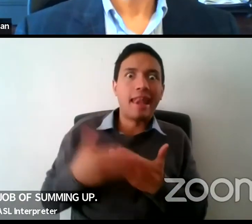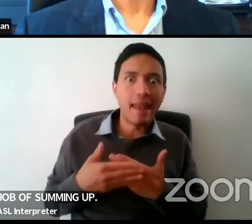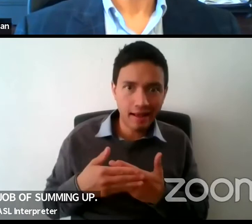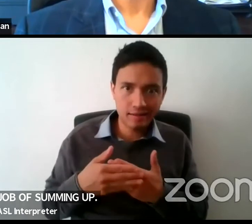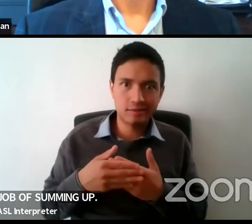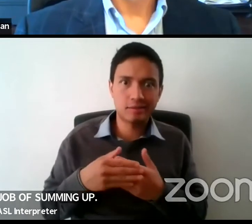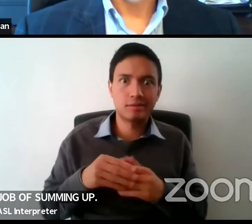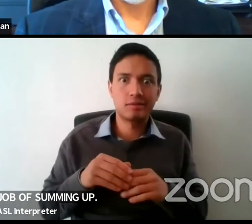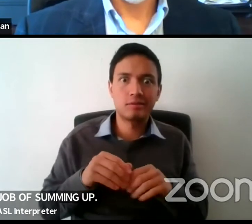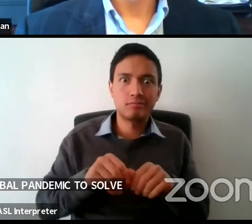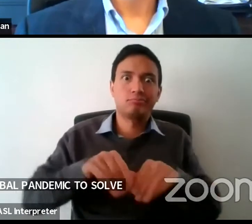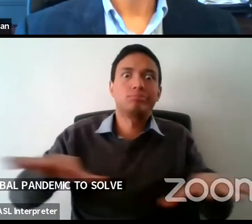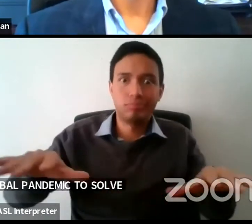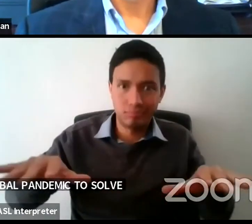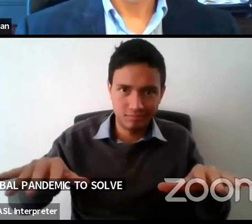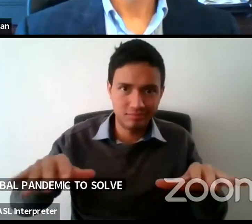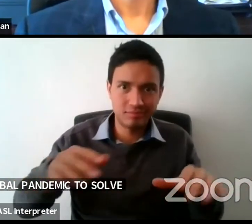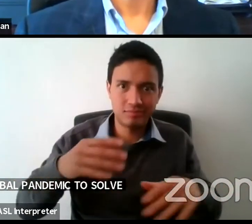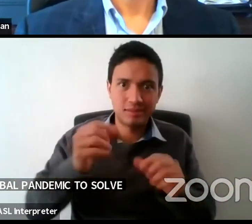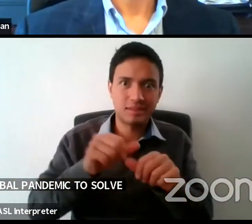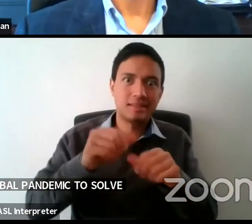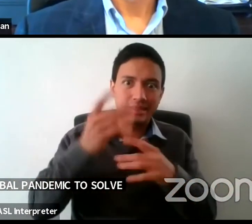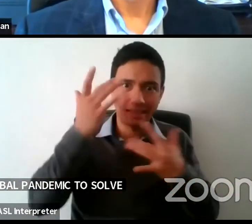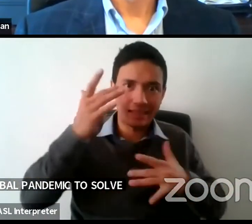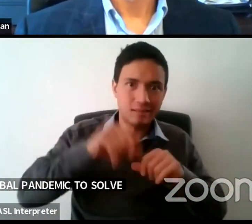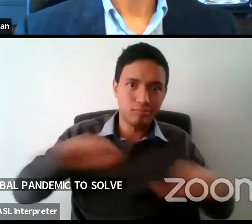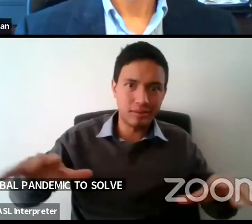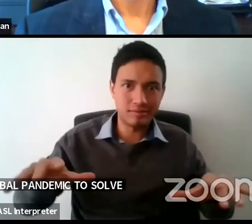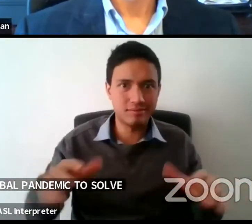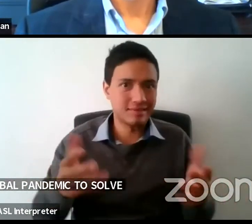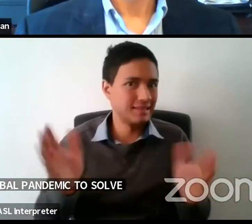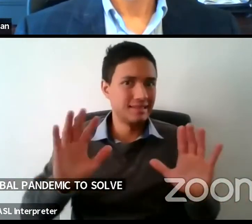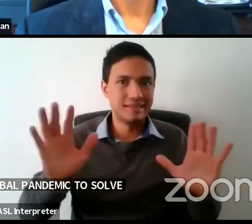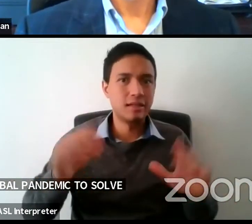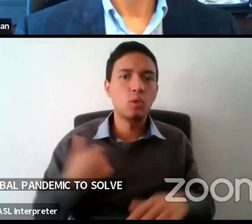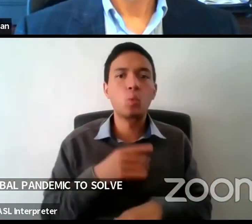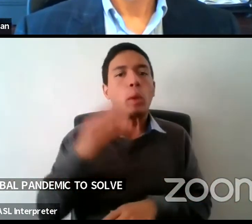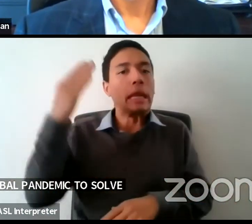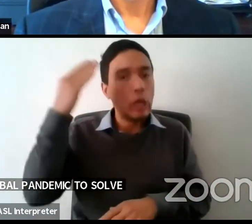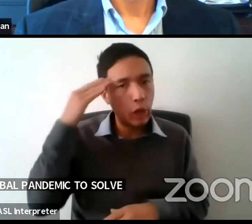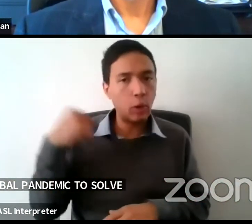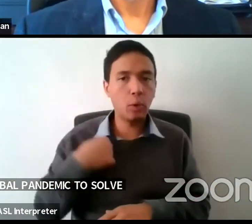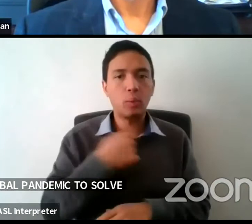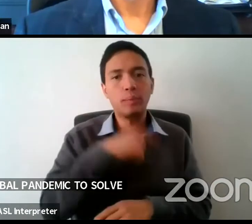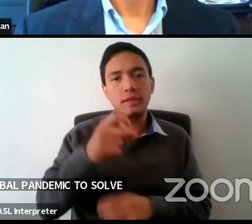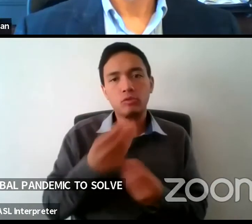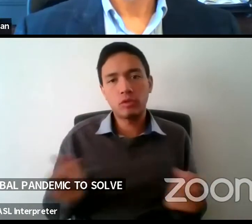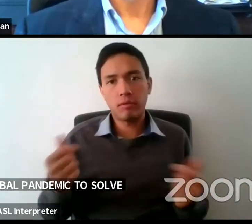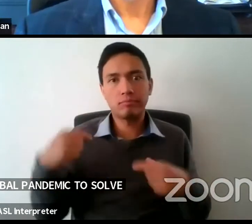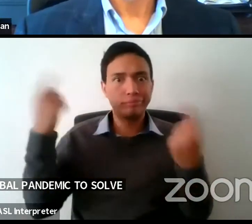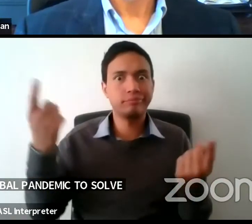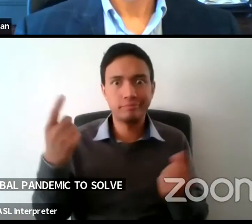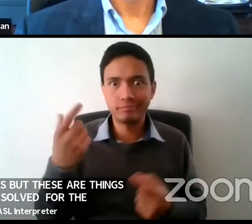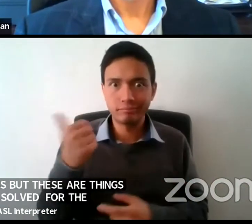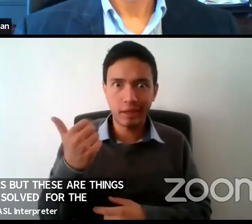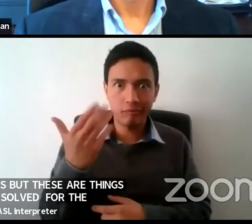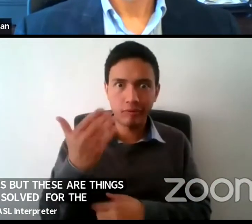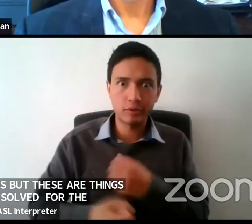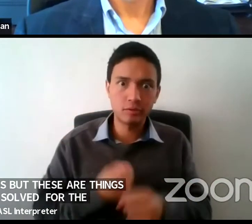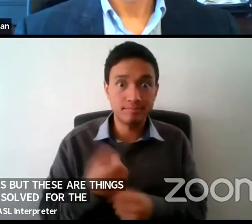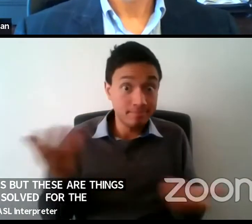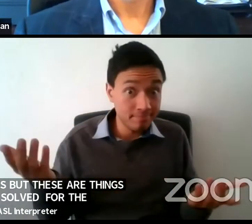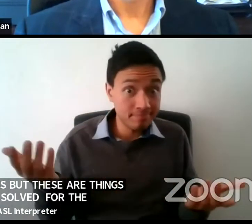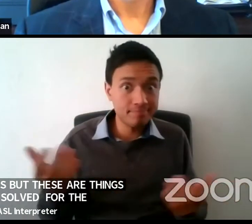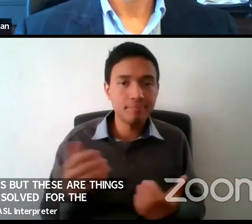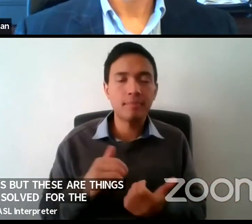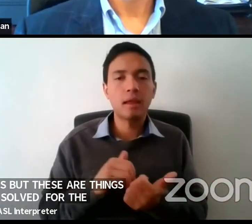right? I mean, we have been thrown into this, but these are things that we've known needed to be solved for the past 10, 15 years. So how do we